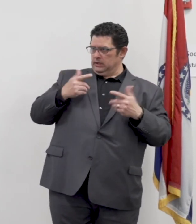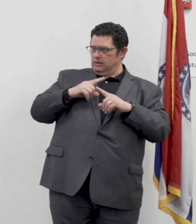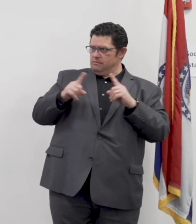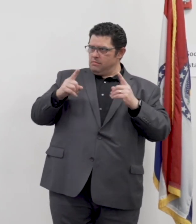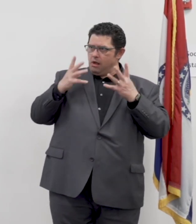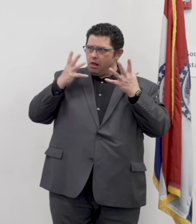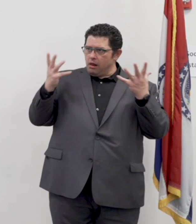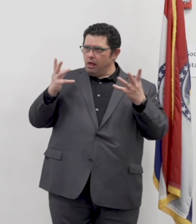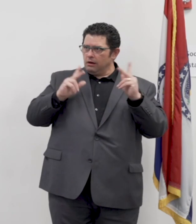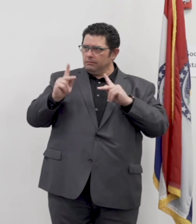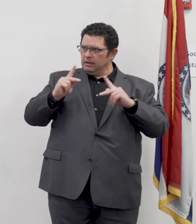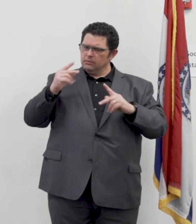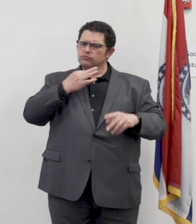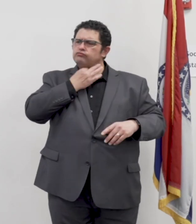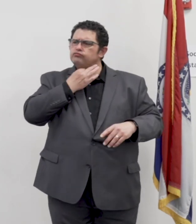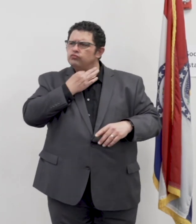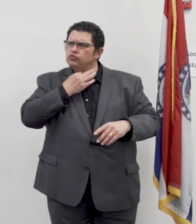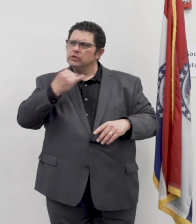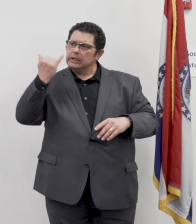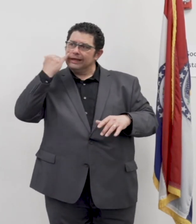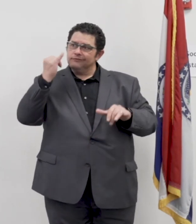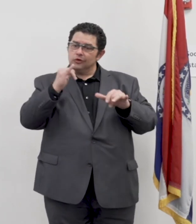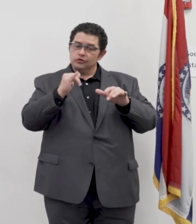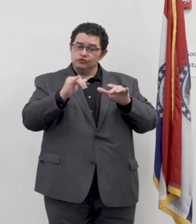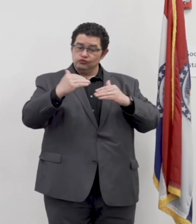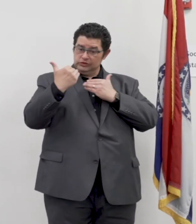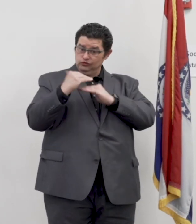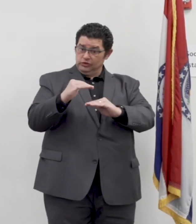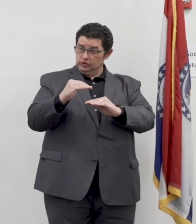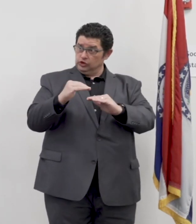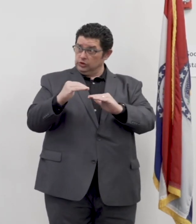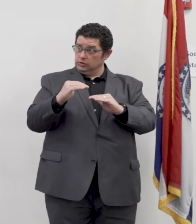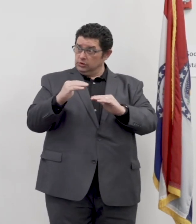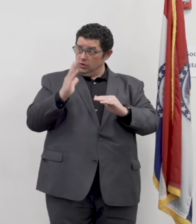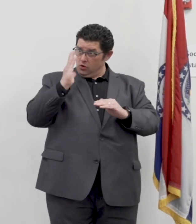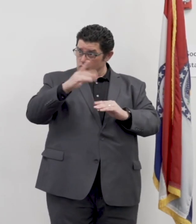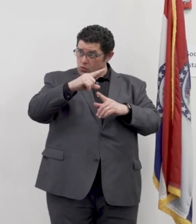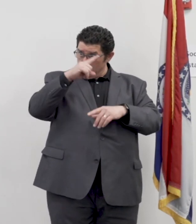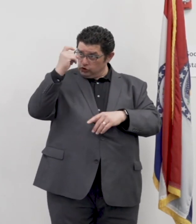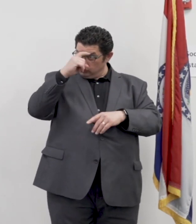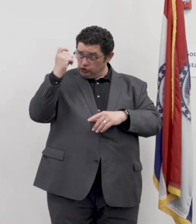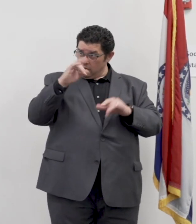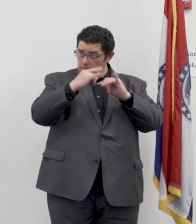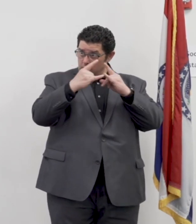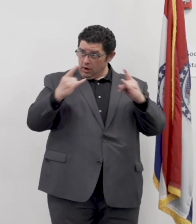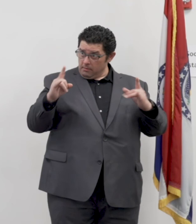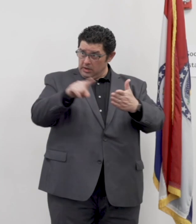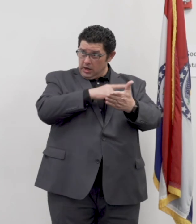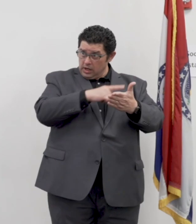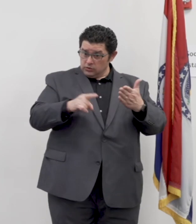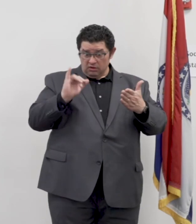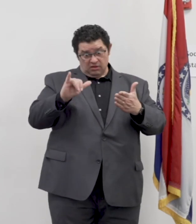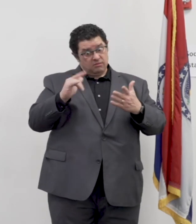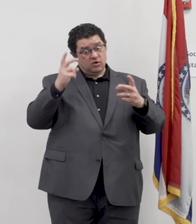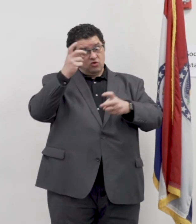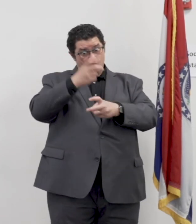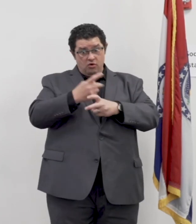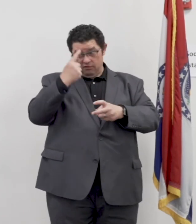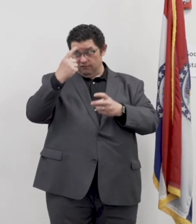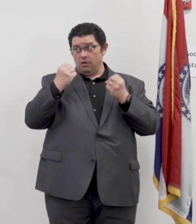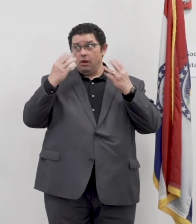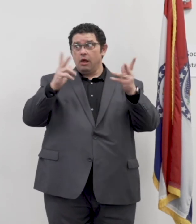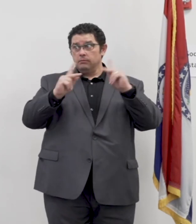there's still restrictions in place, if summer camps have to be canceled, that's going to make it a lot harder for a lot of people to go back to